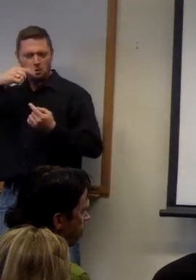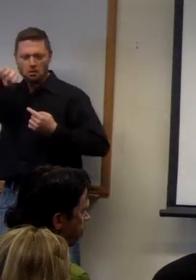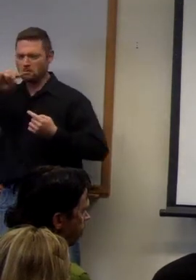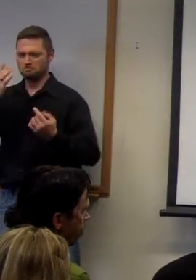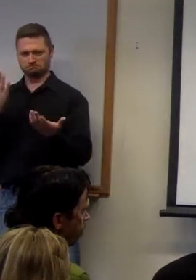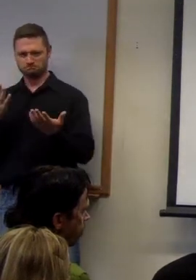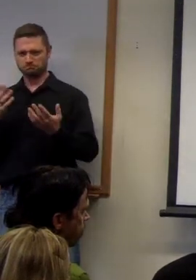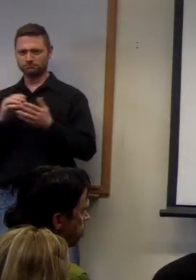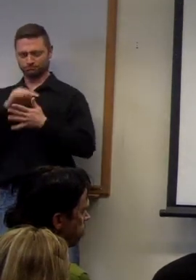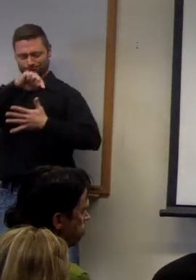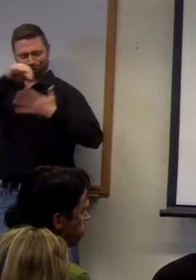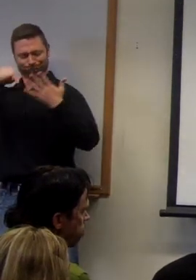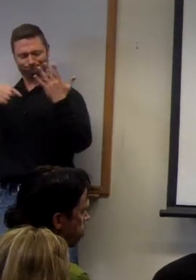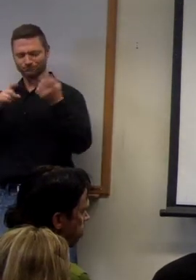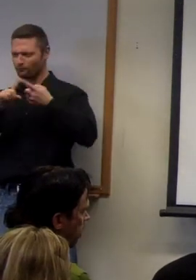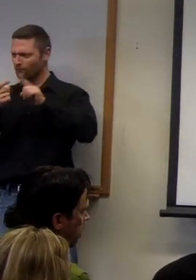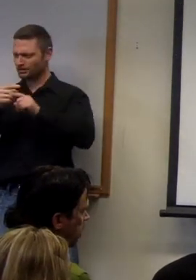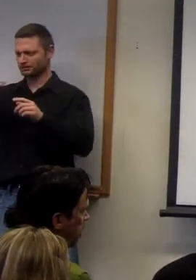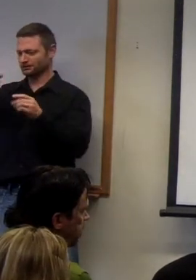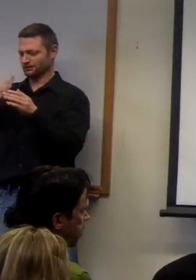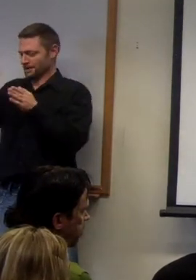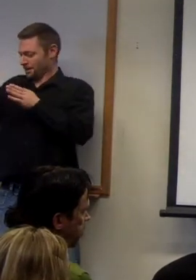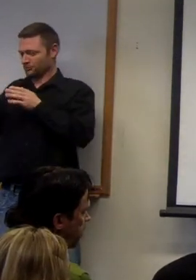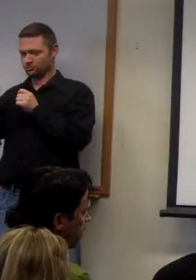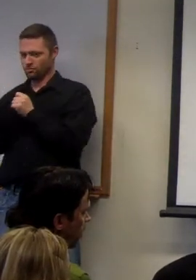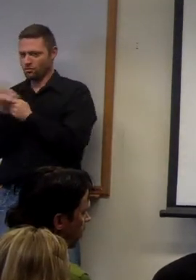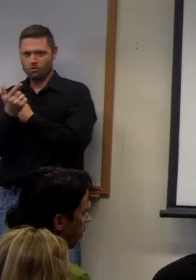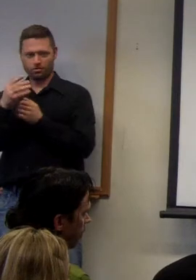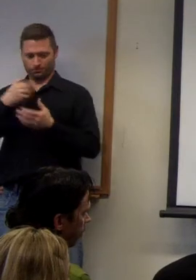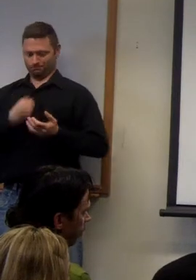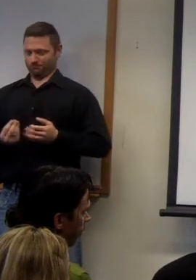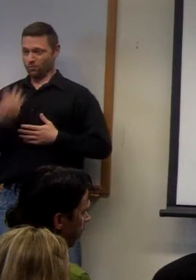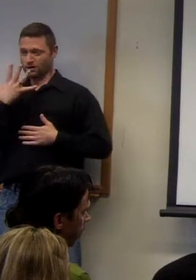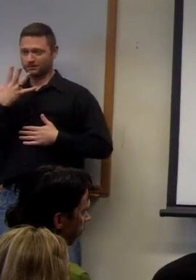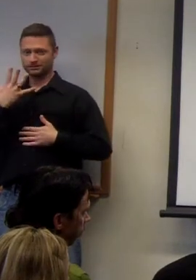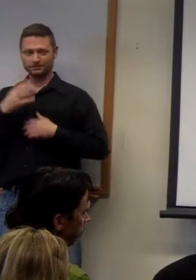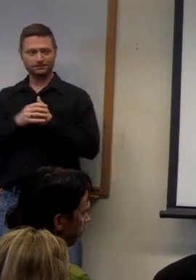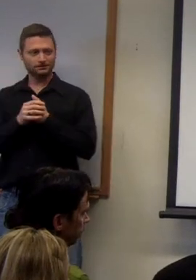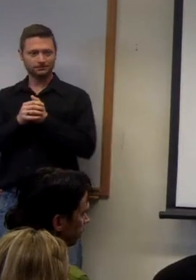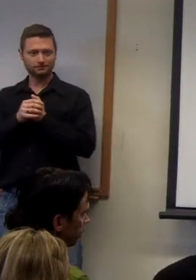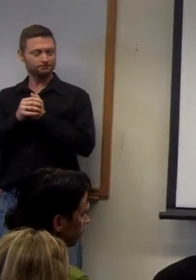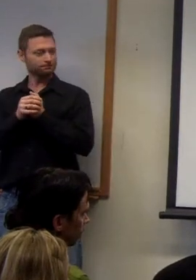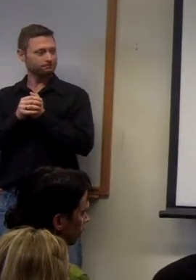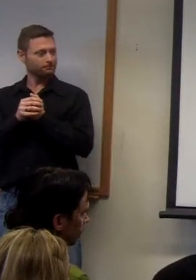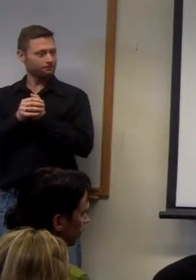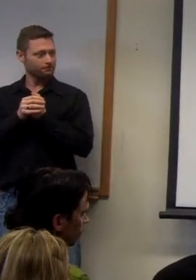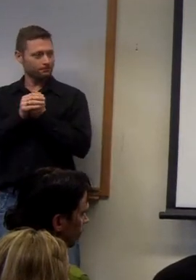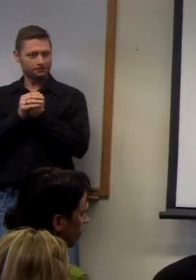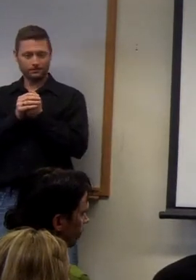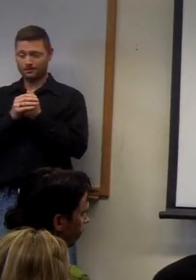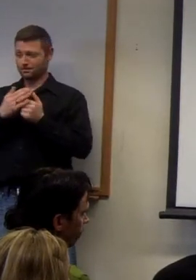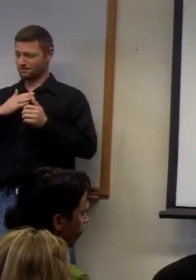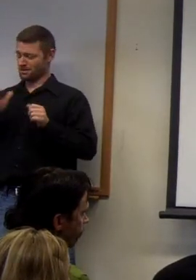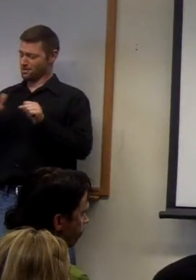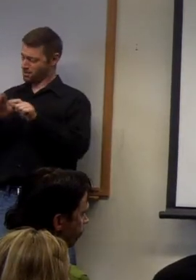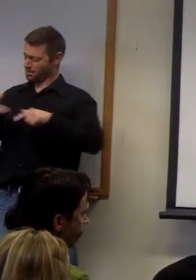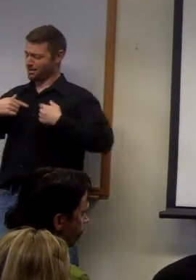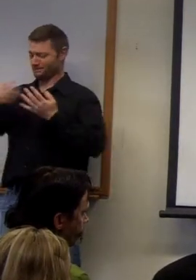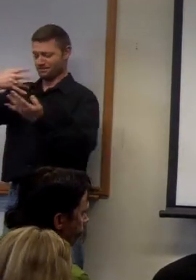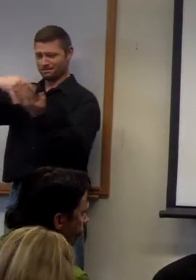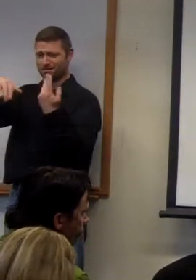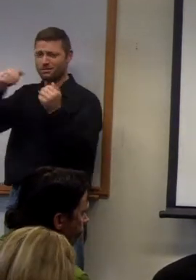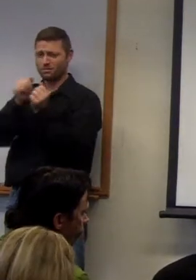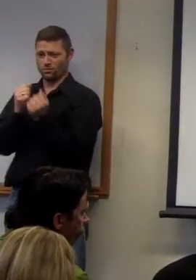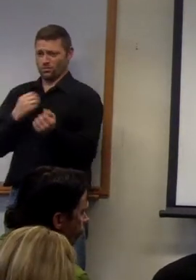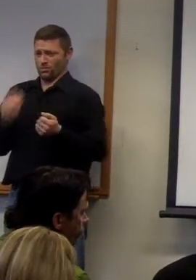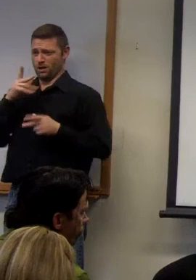partners. They've been my teachers. They've been my neighbors. They've been the businessmen in areas. I've been around white people all my life. They are all I